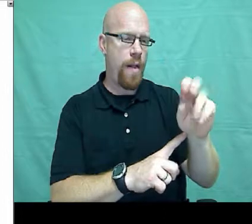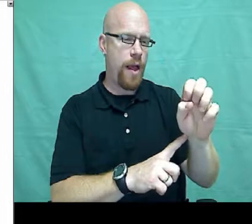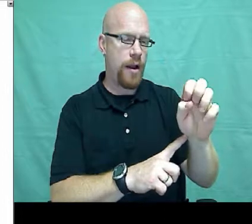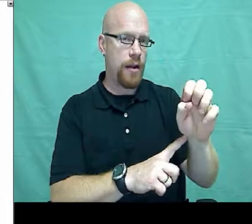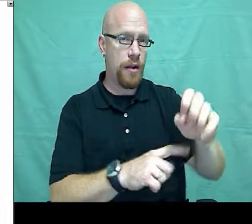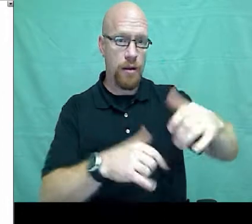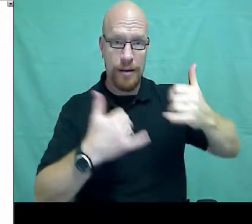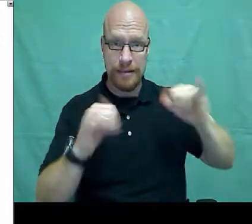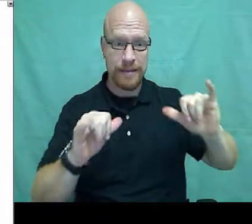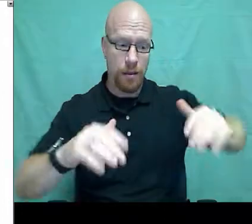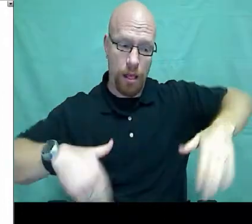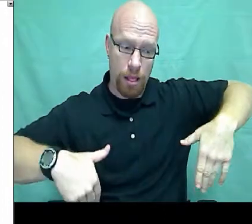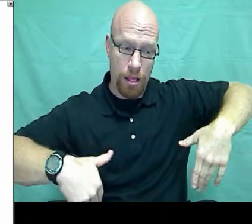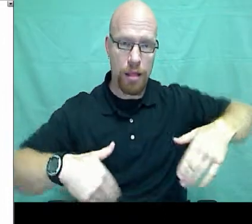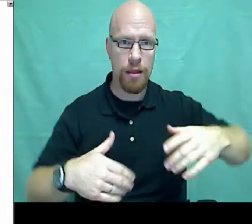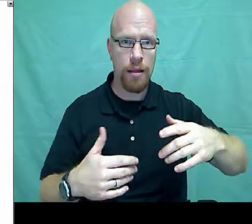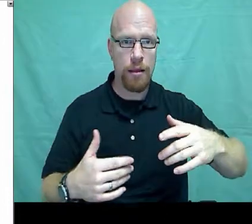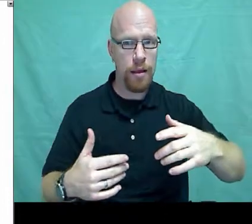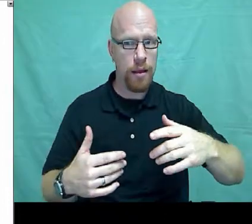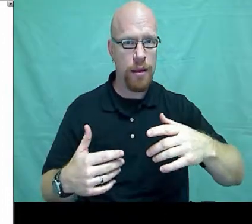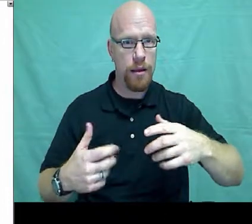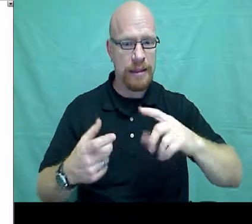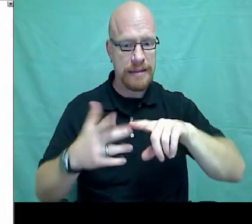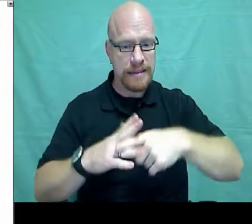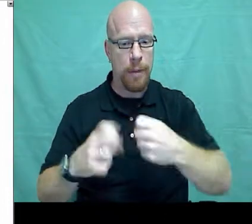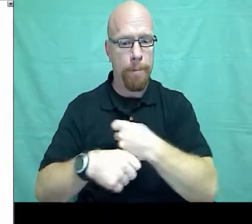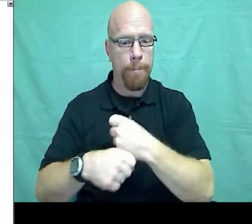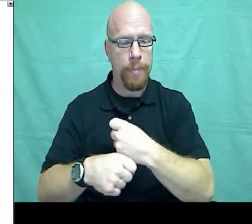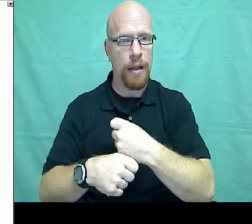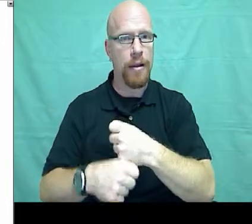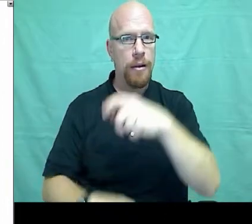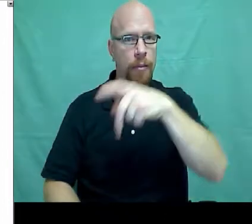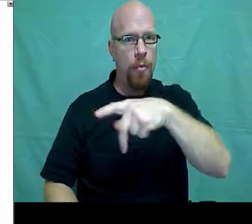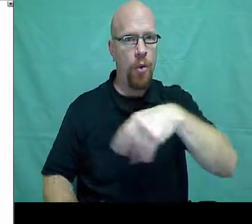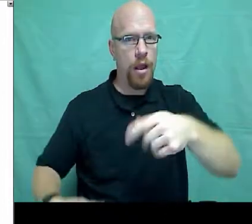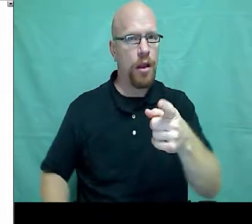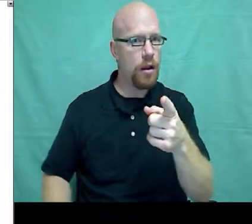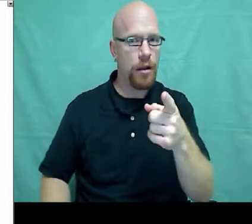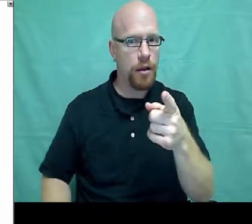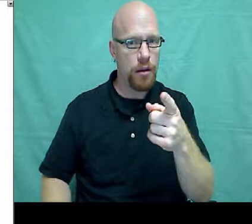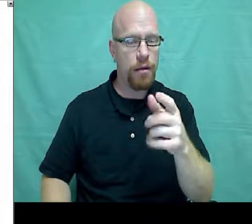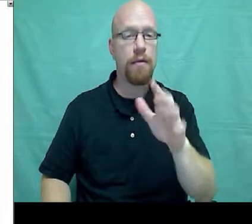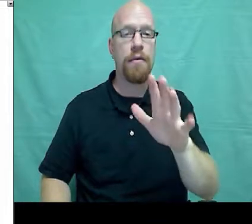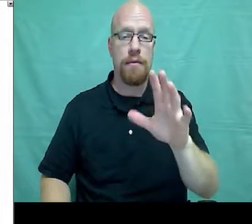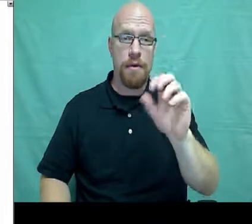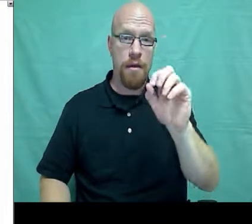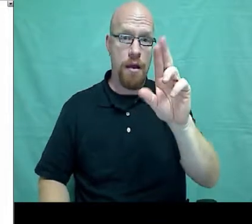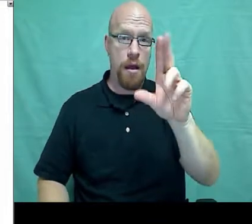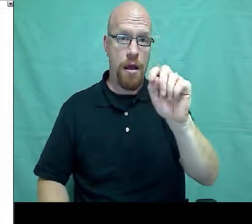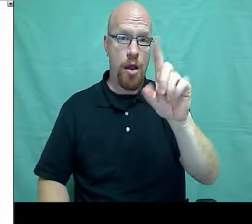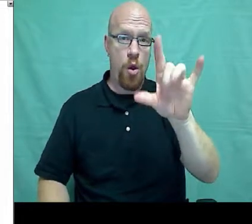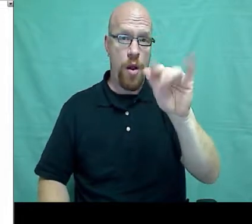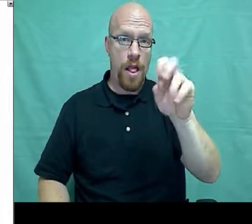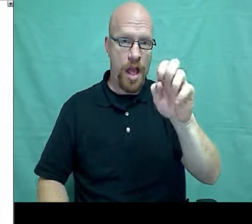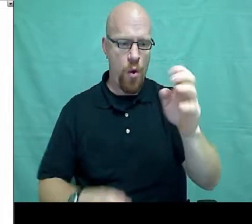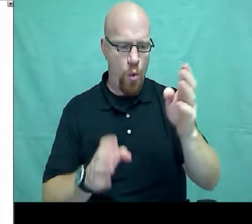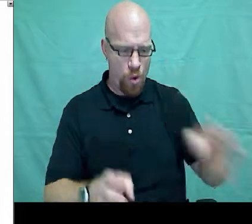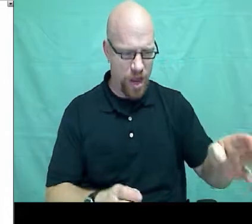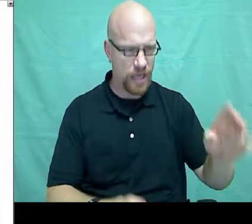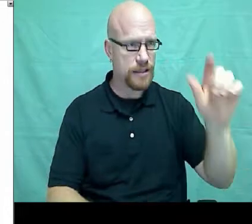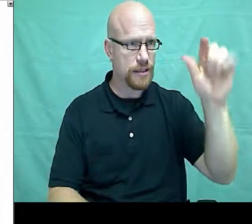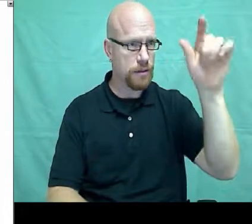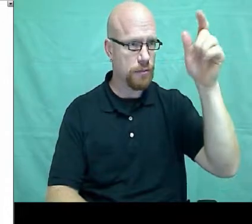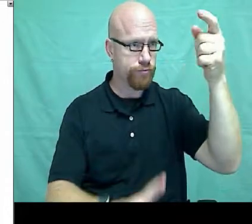you. Now we're working on the outline. We still have not started creating slides yet. Once